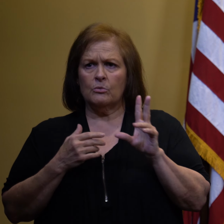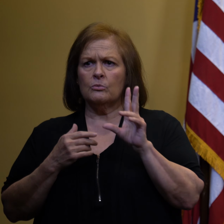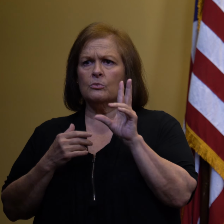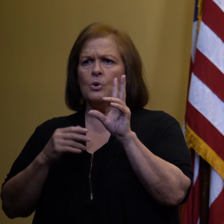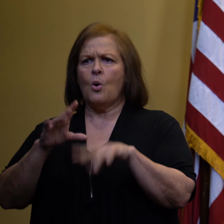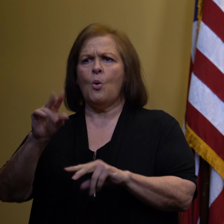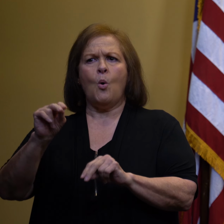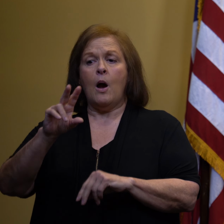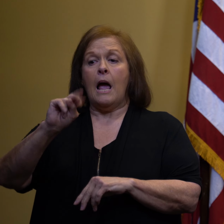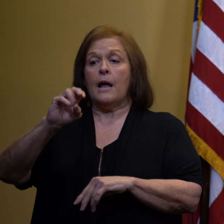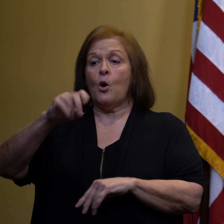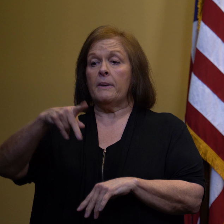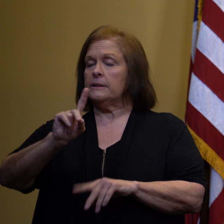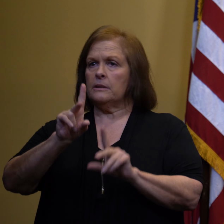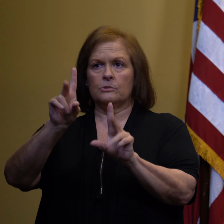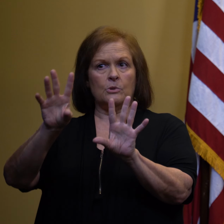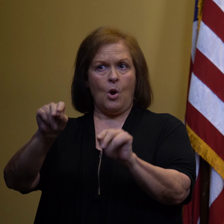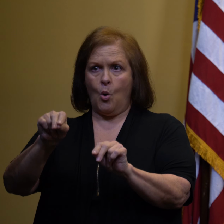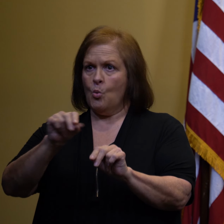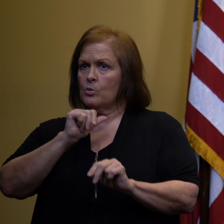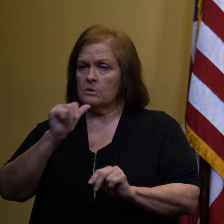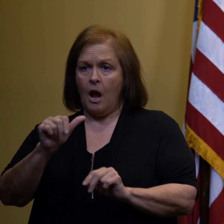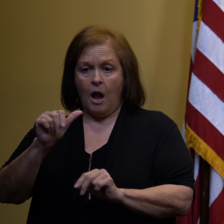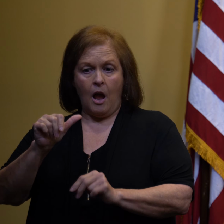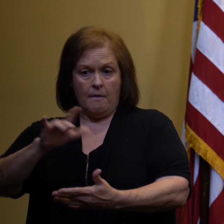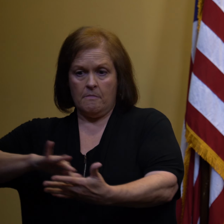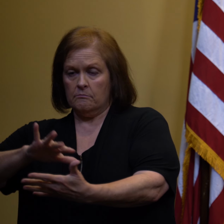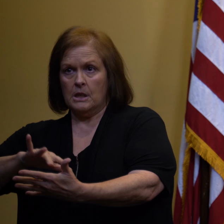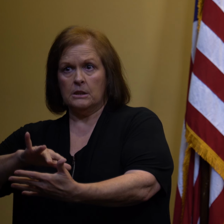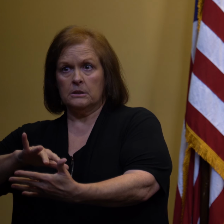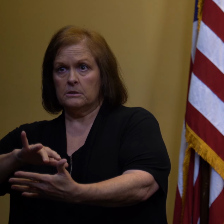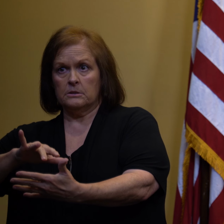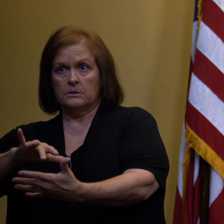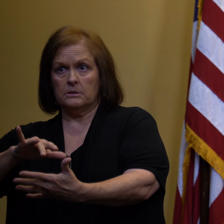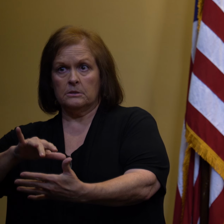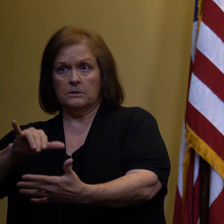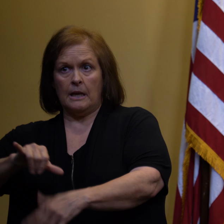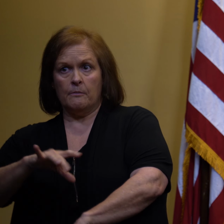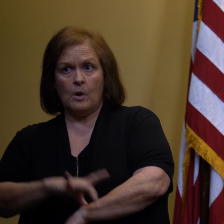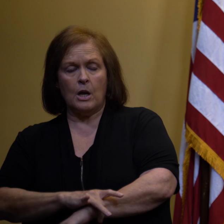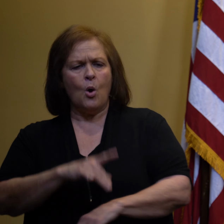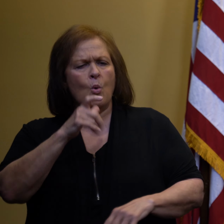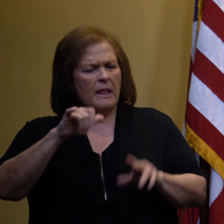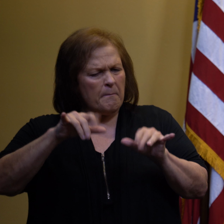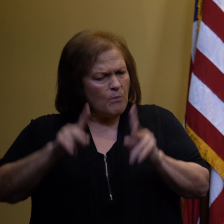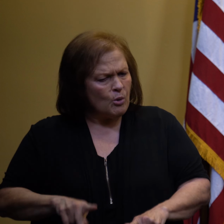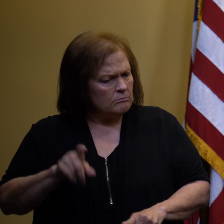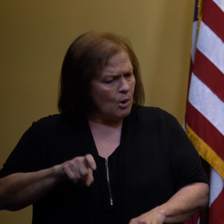the NOPD does not monitor, so no. I'm There just are curious what the title of a person that's supposed to be doing